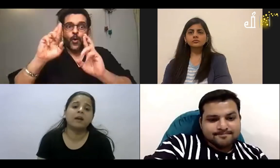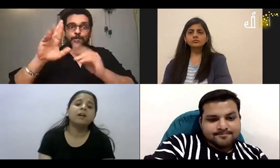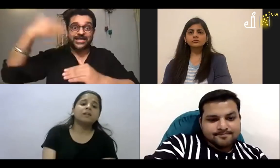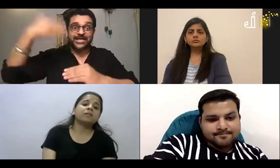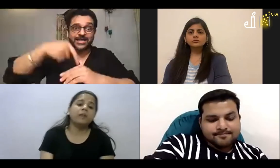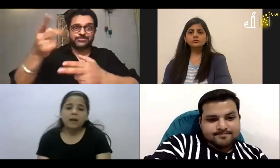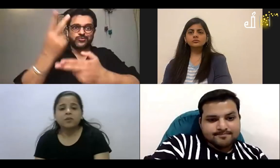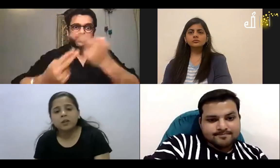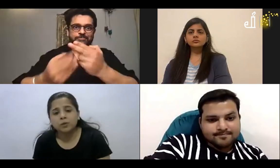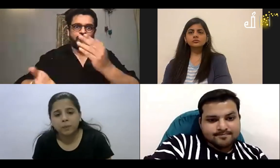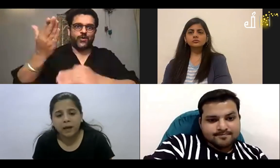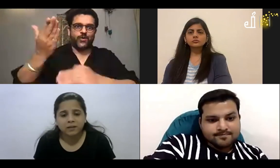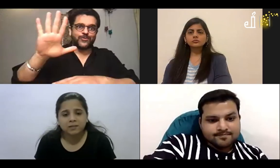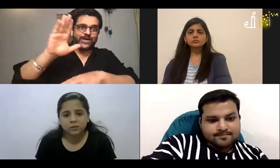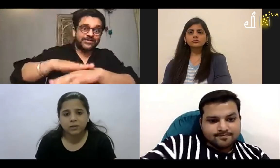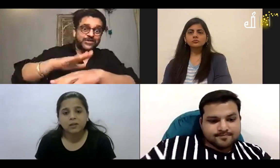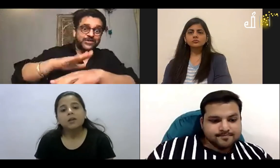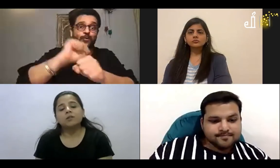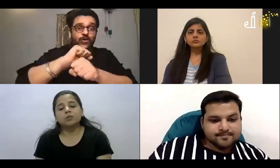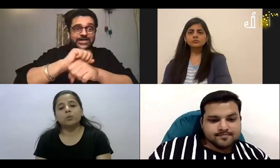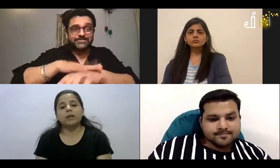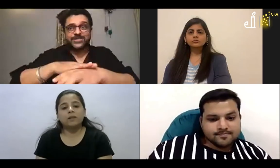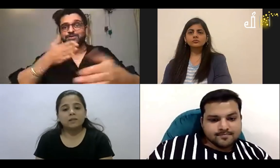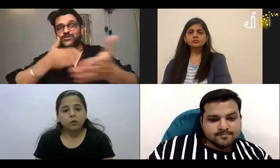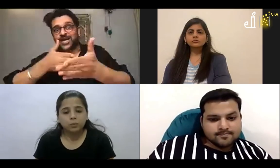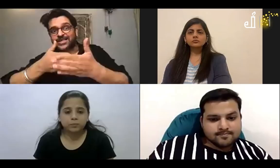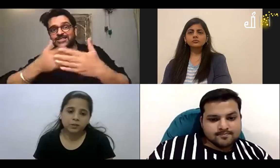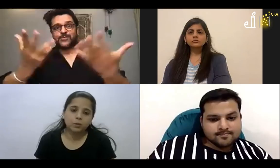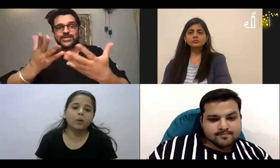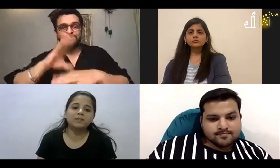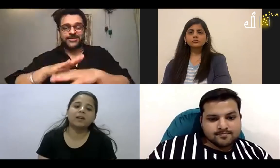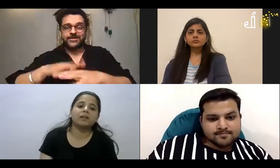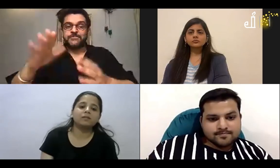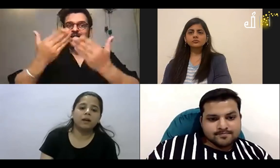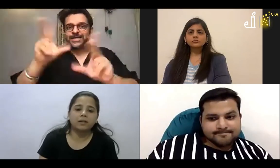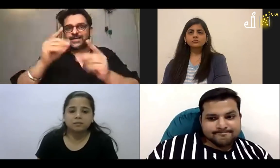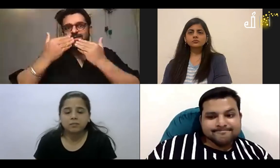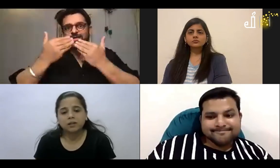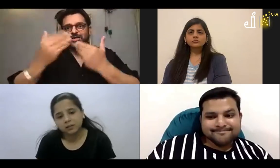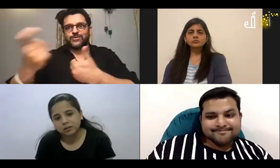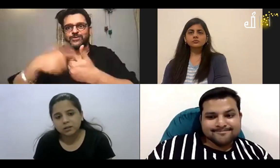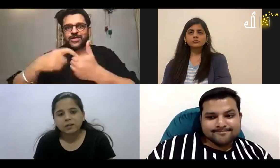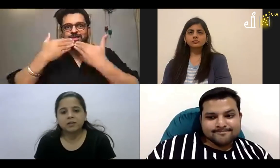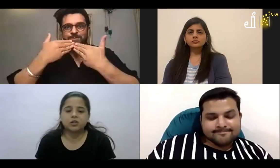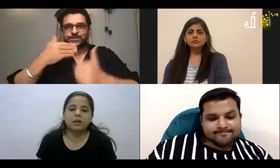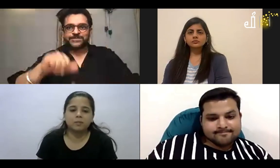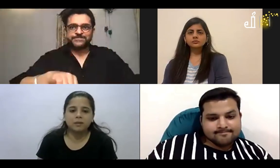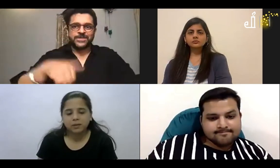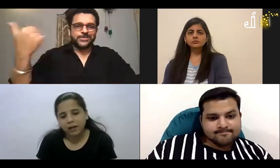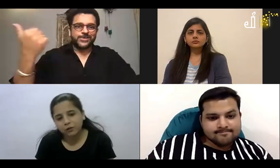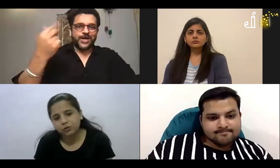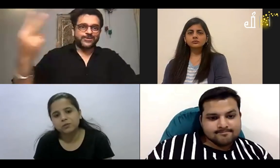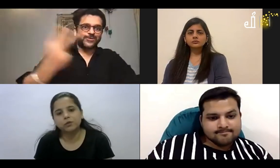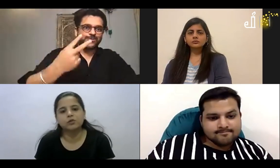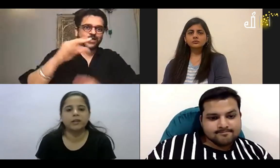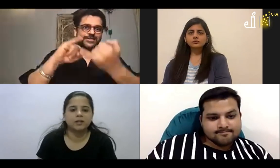and we have 3 more panelists as well. So we will hope see you once again and in other session maybe. But